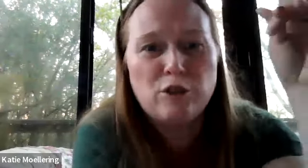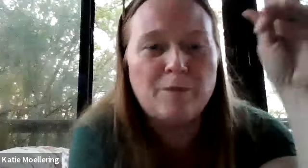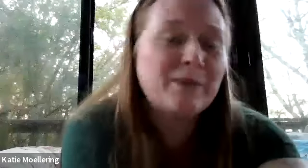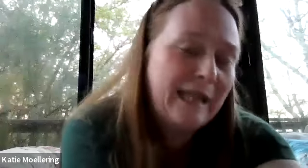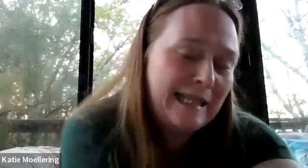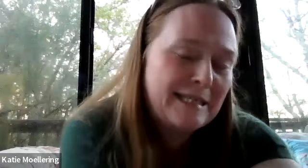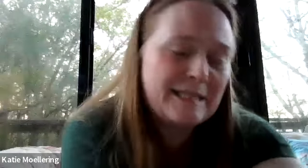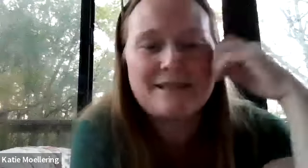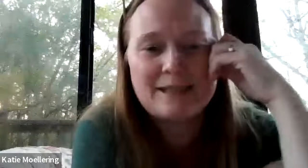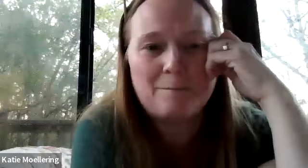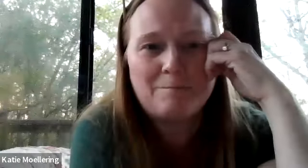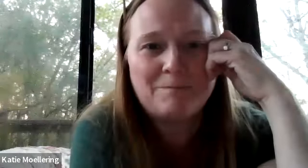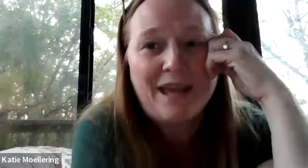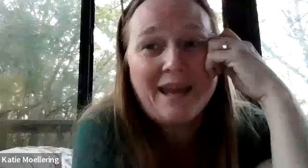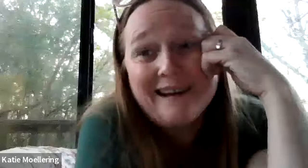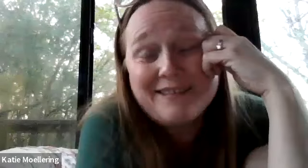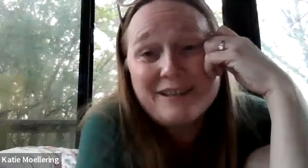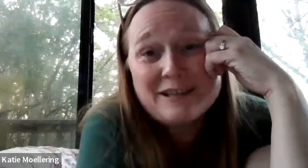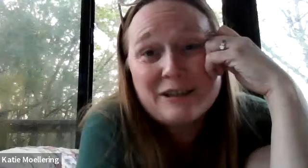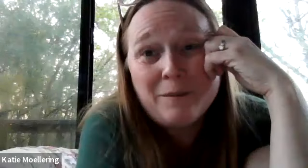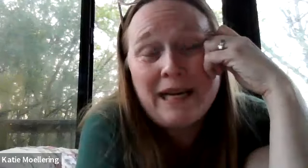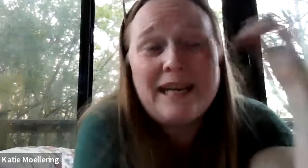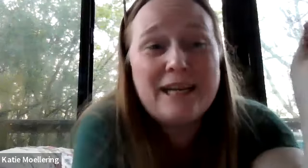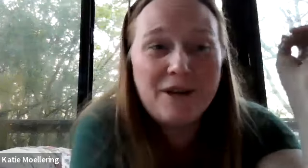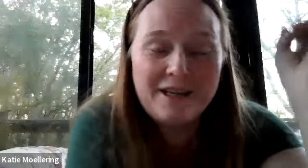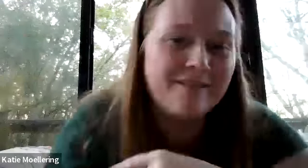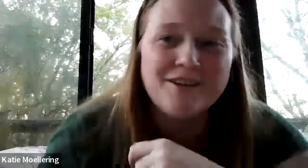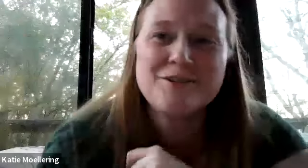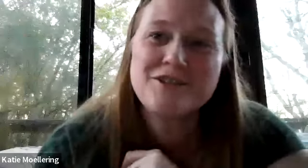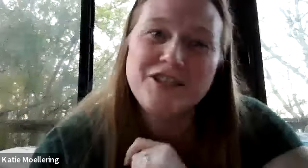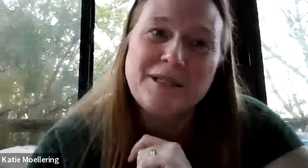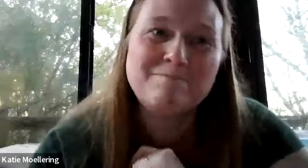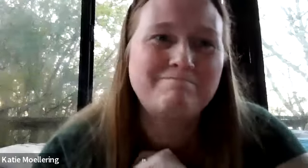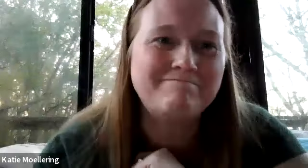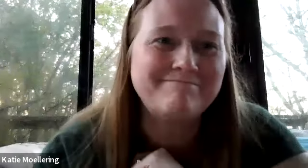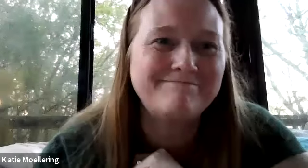YouTube playlist. So I think that's it for me, and I will hand it over to Gillian.